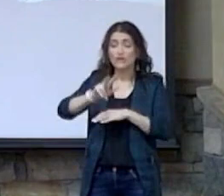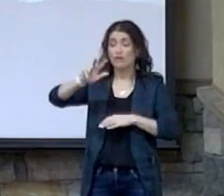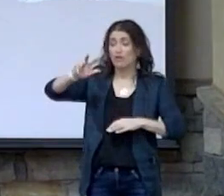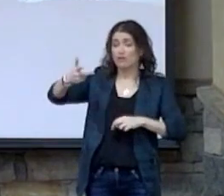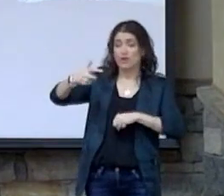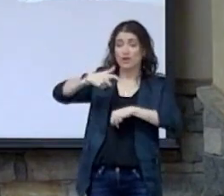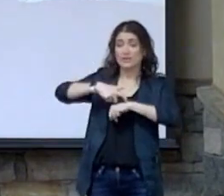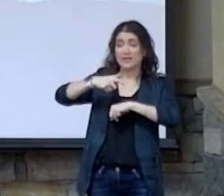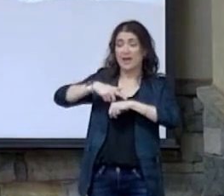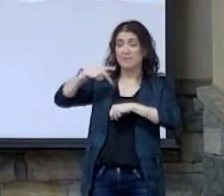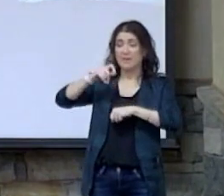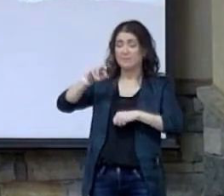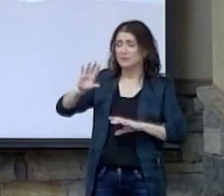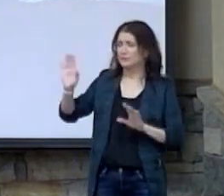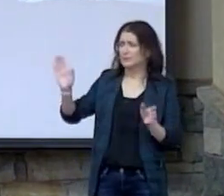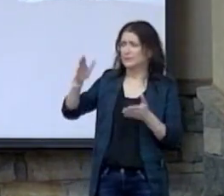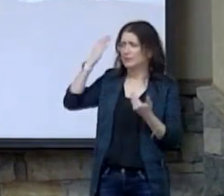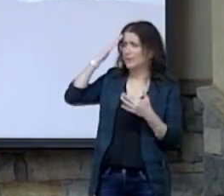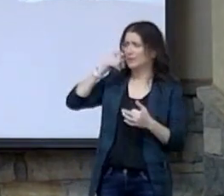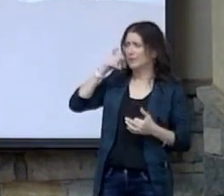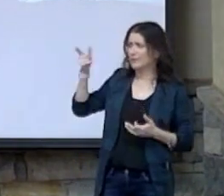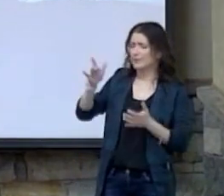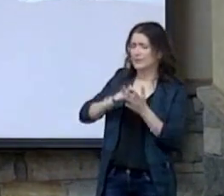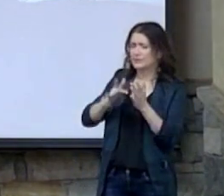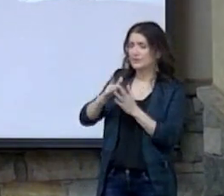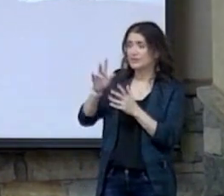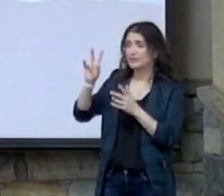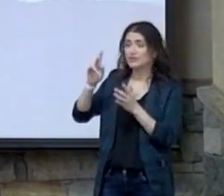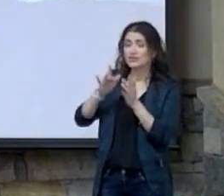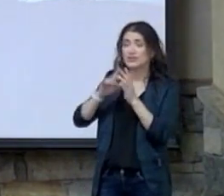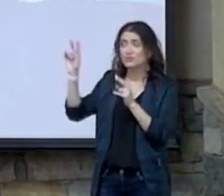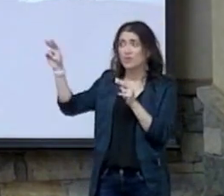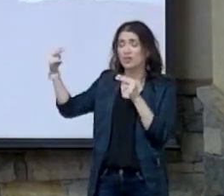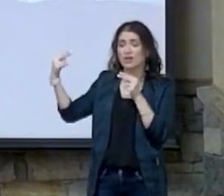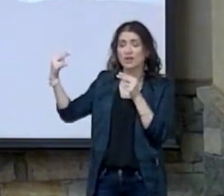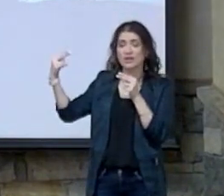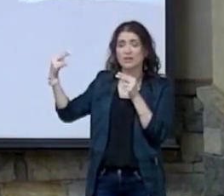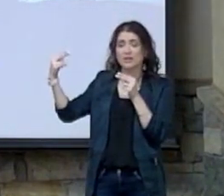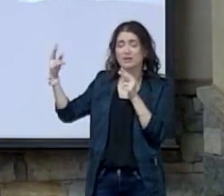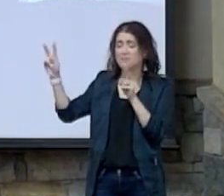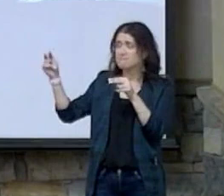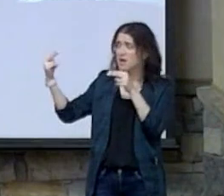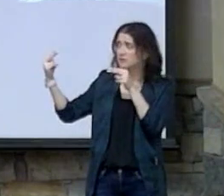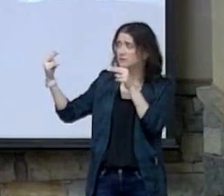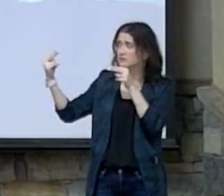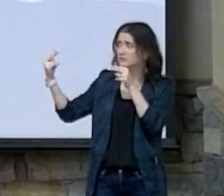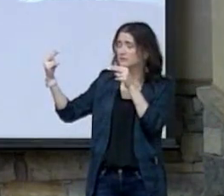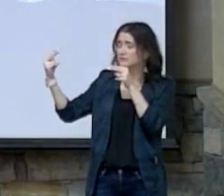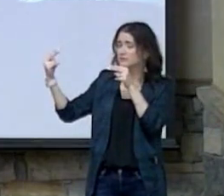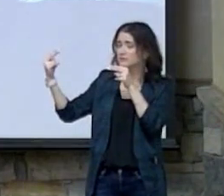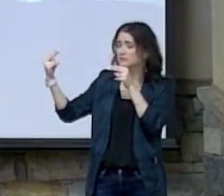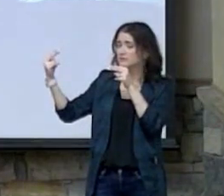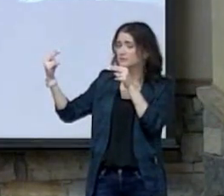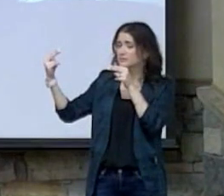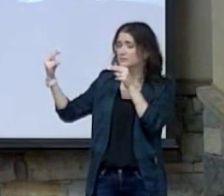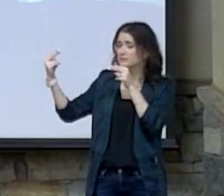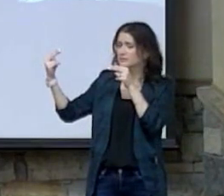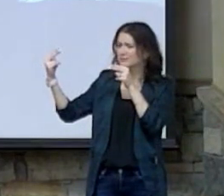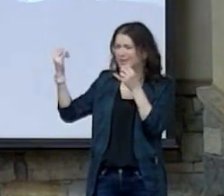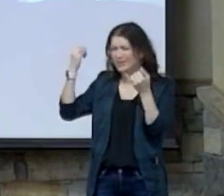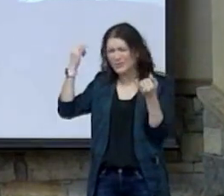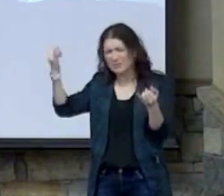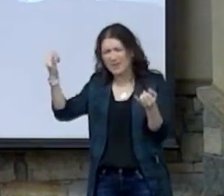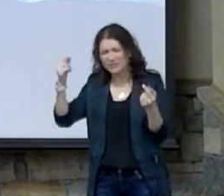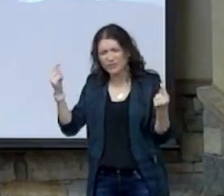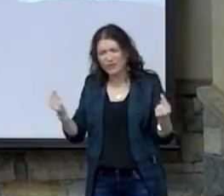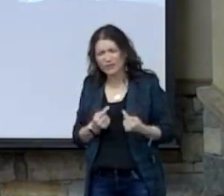Peter denies Jesus, that Jesus would look at him and their eyes would meet. You imagine the